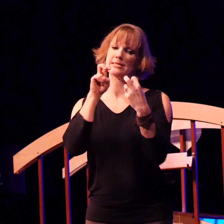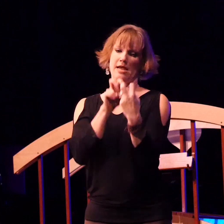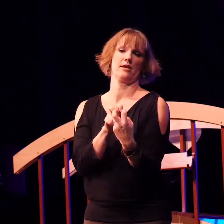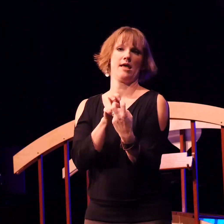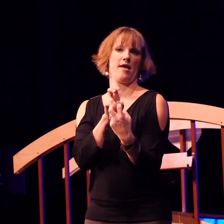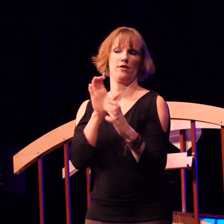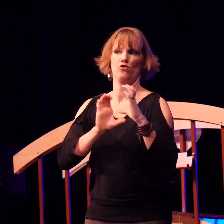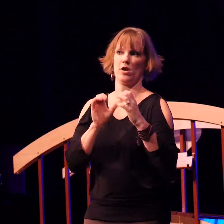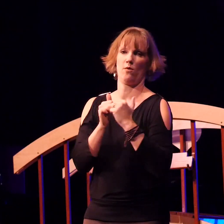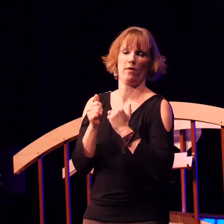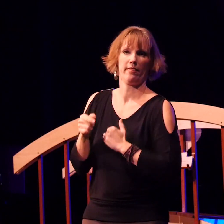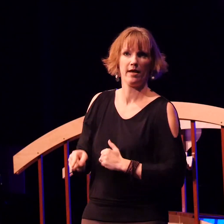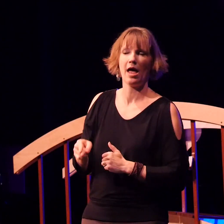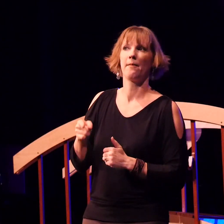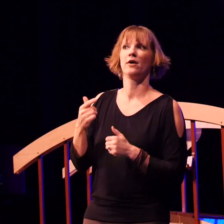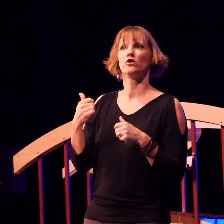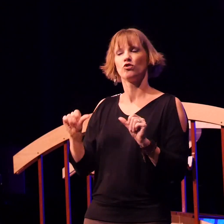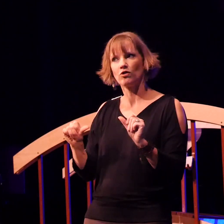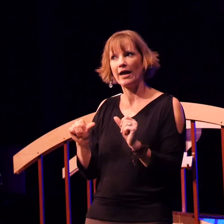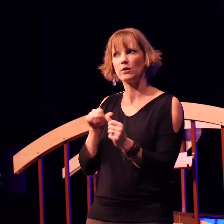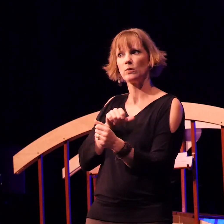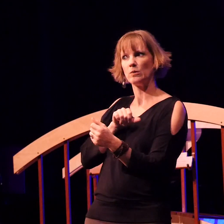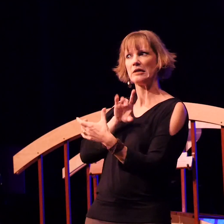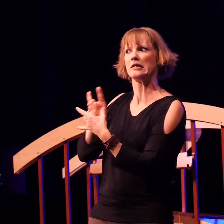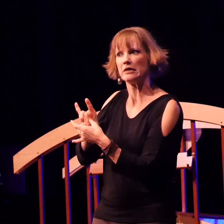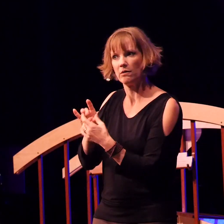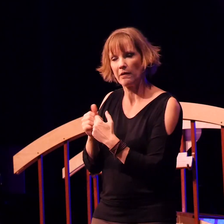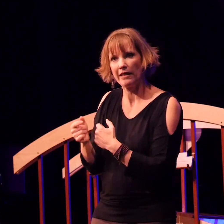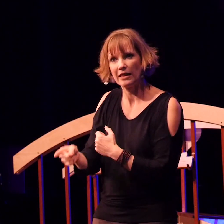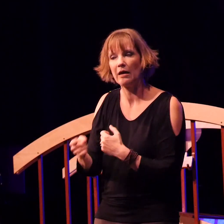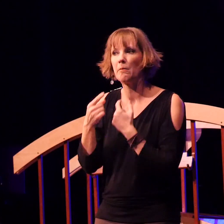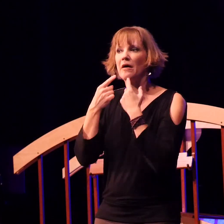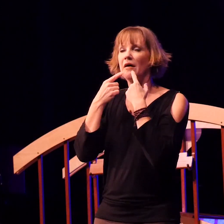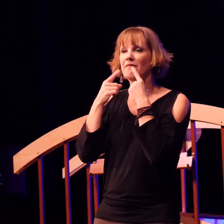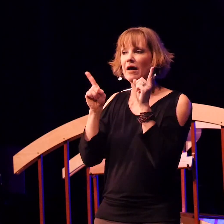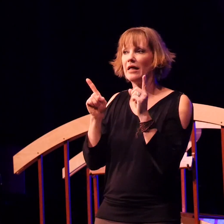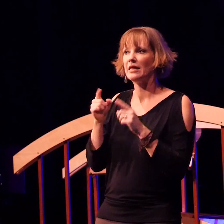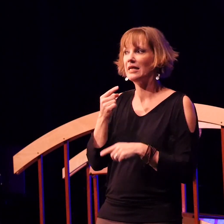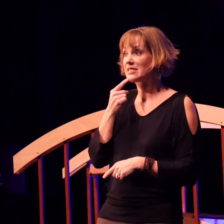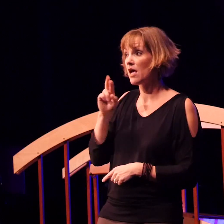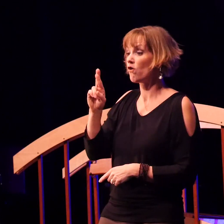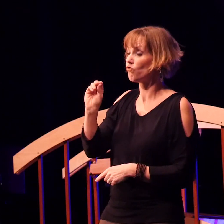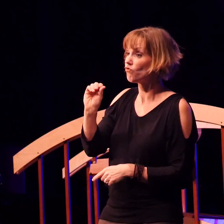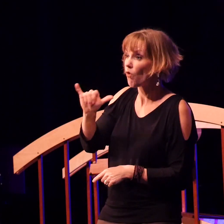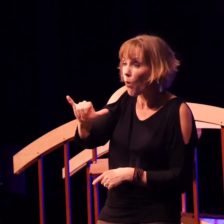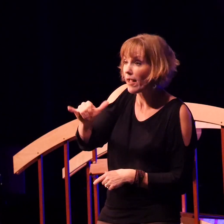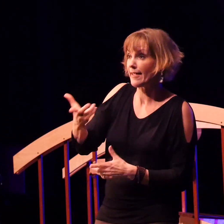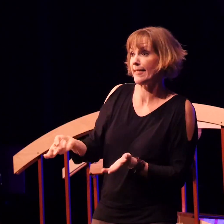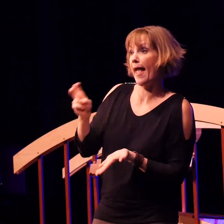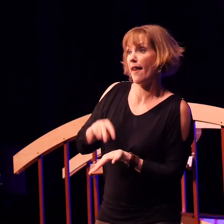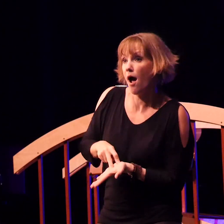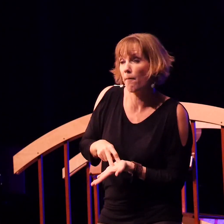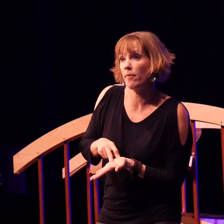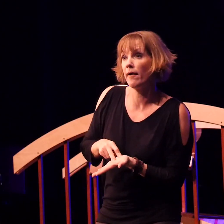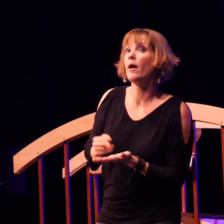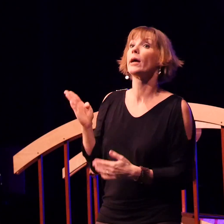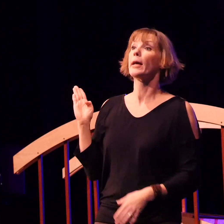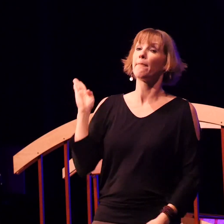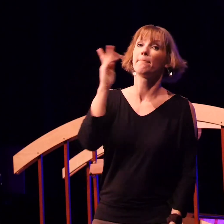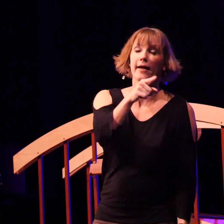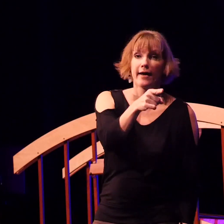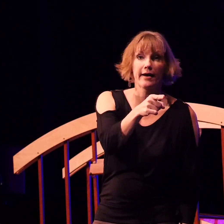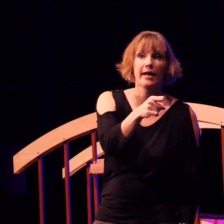him, trying to get to him. And finally, he stood him up. He said, "Roy, get up and get